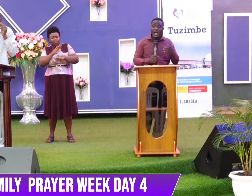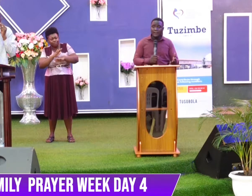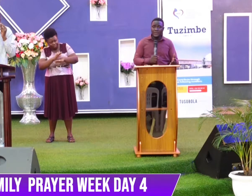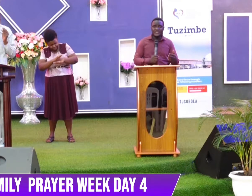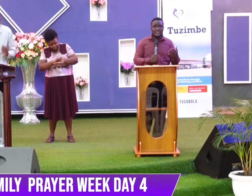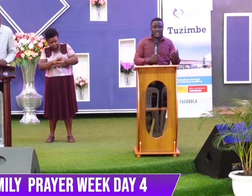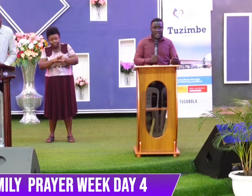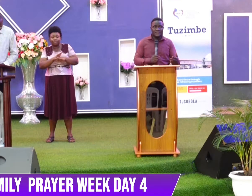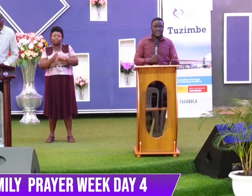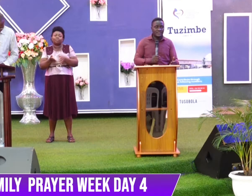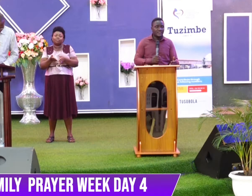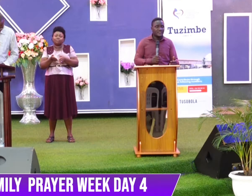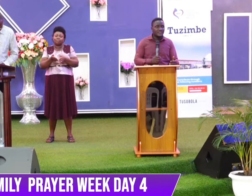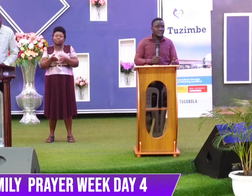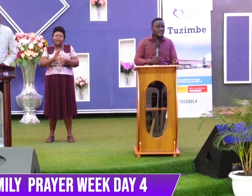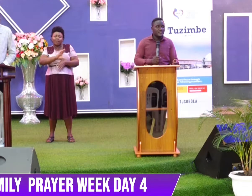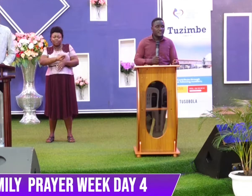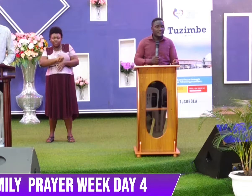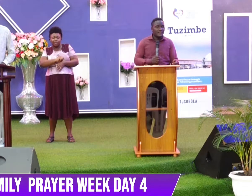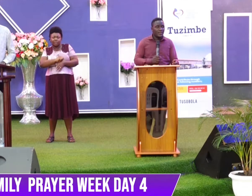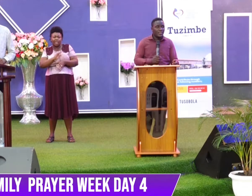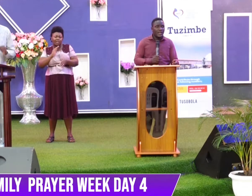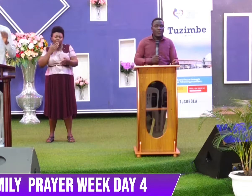our humbleness and calmness, our